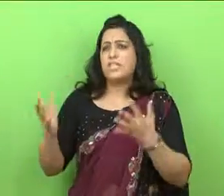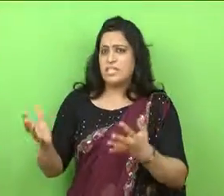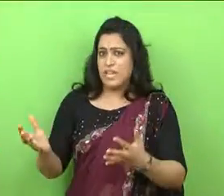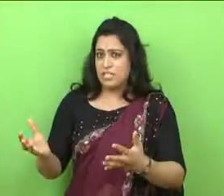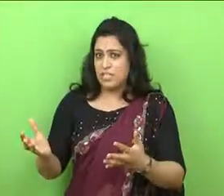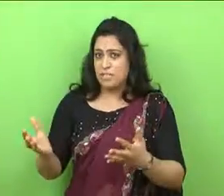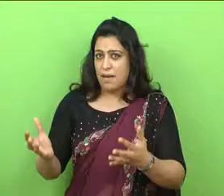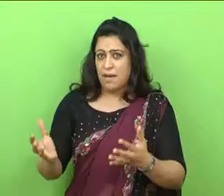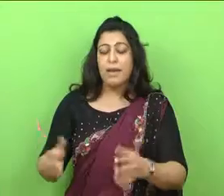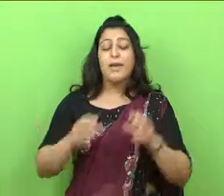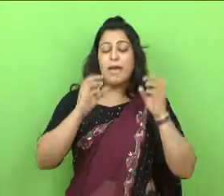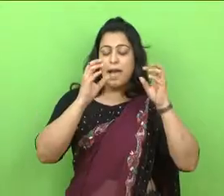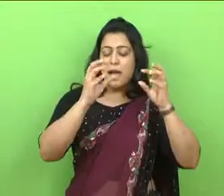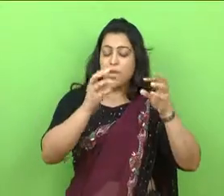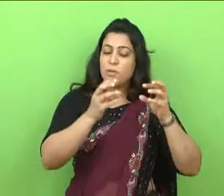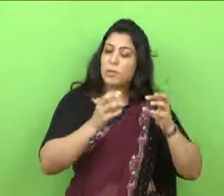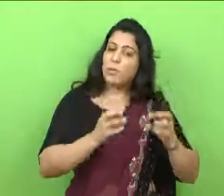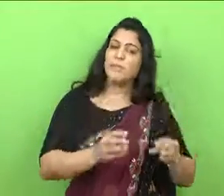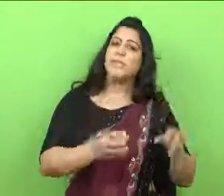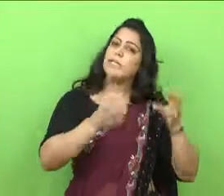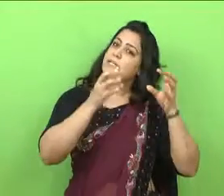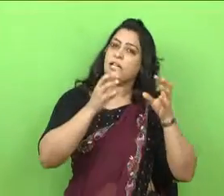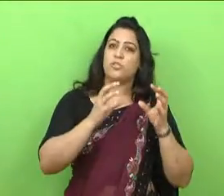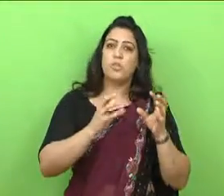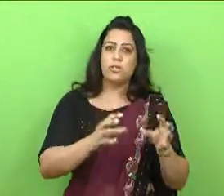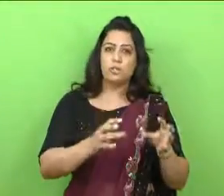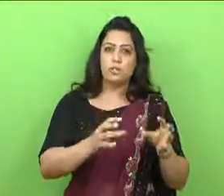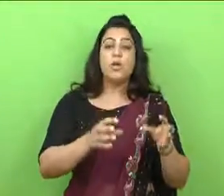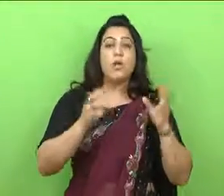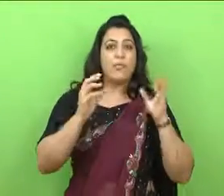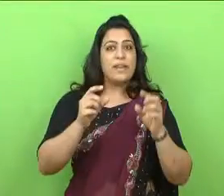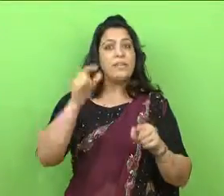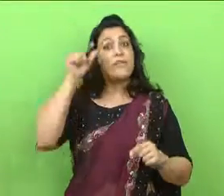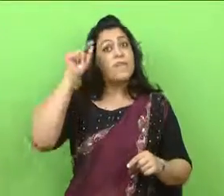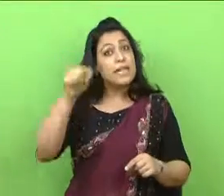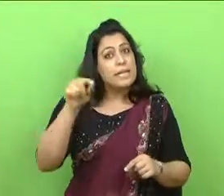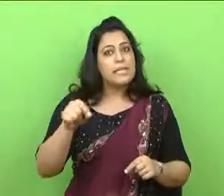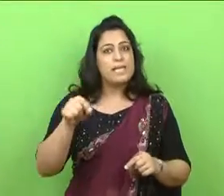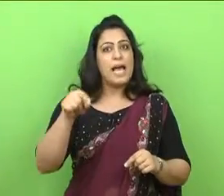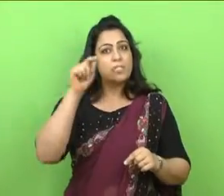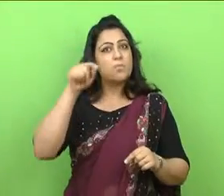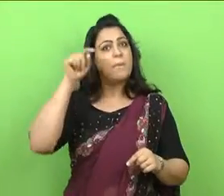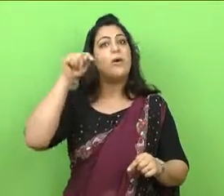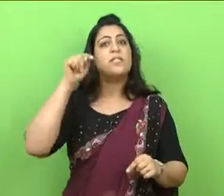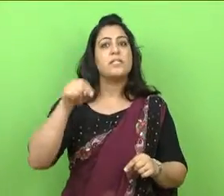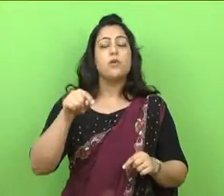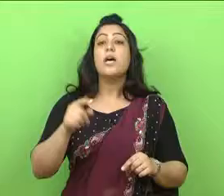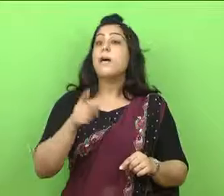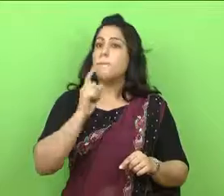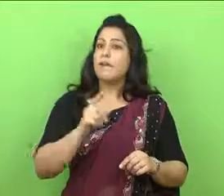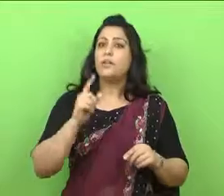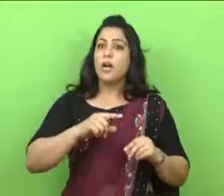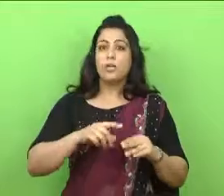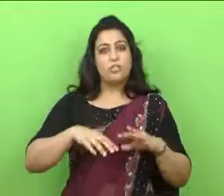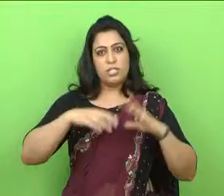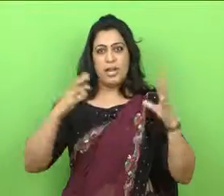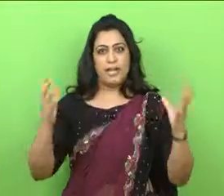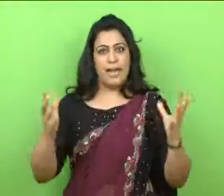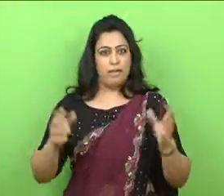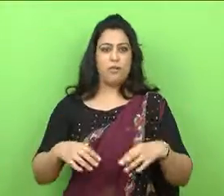saying that she's a man? An argument will be presented in such a way to you wherein the weakness has to be pointed out, but not just like that. No,